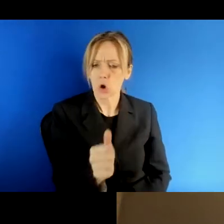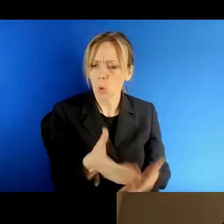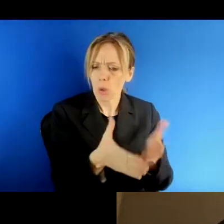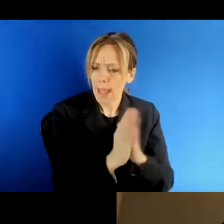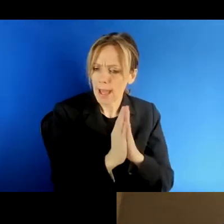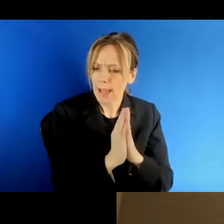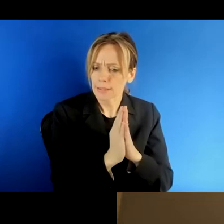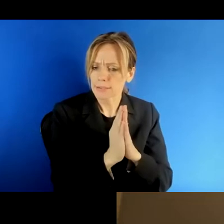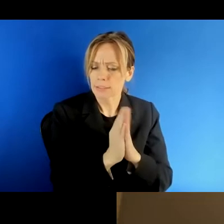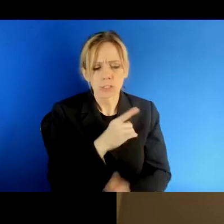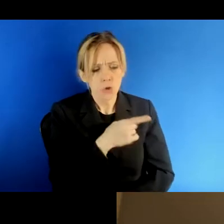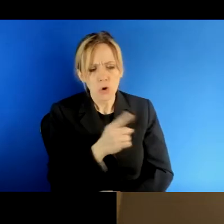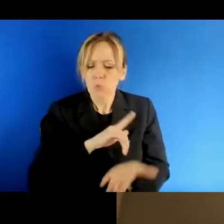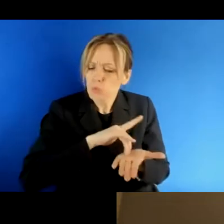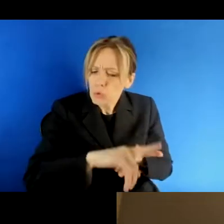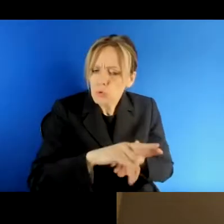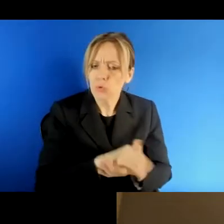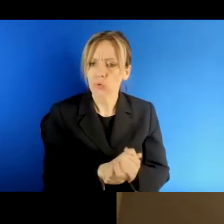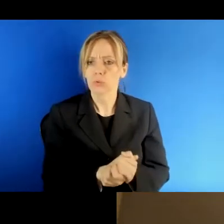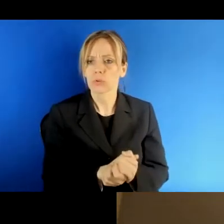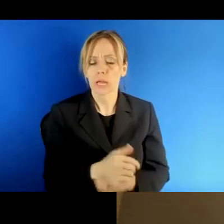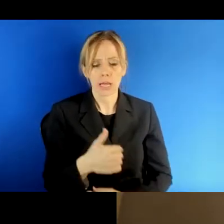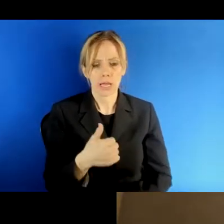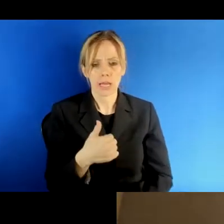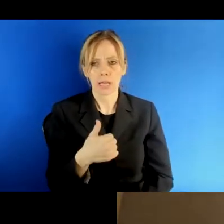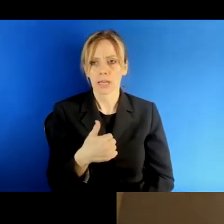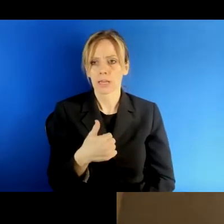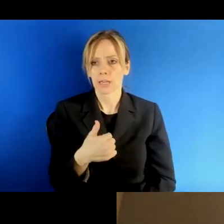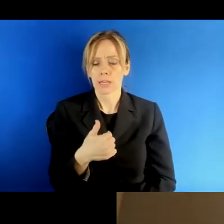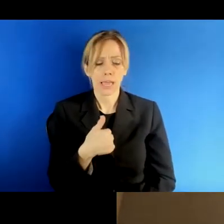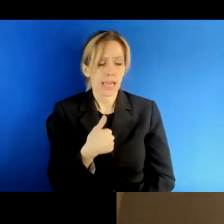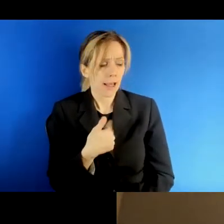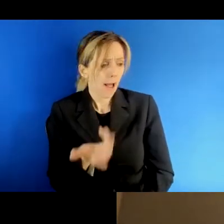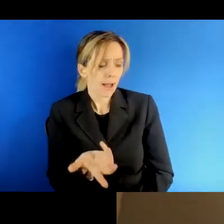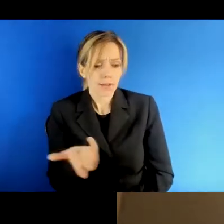it's rude. I'm like, and I just